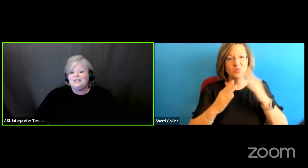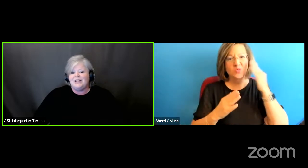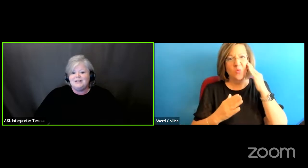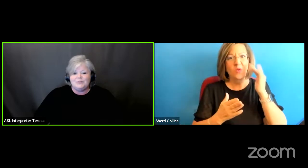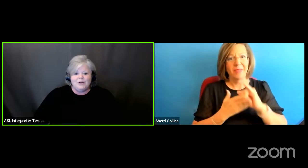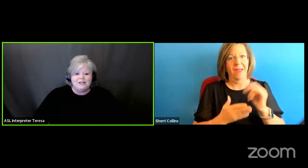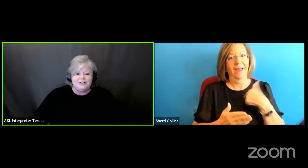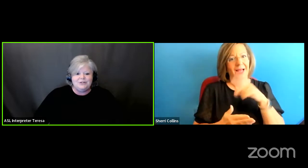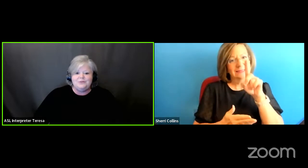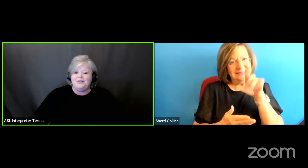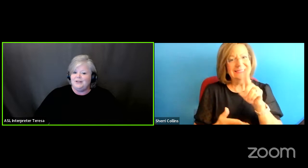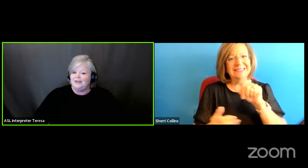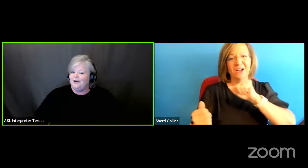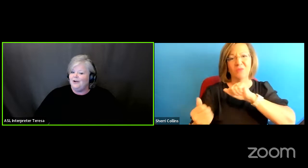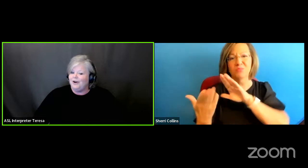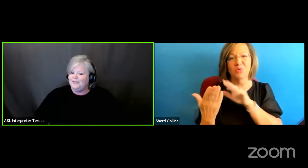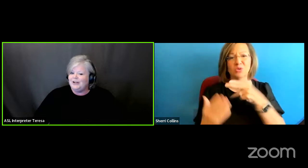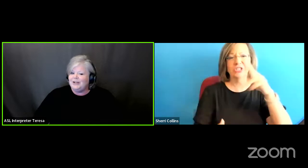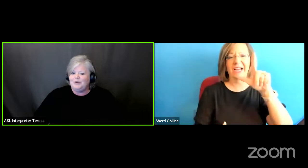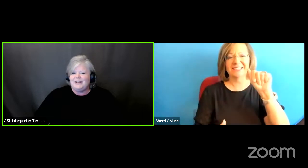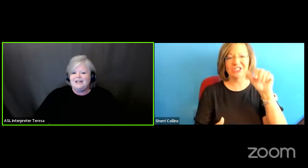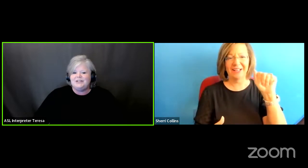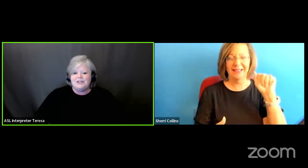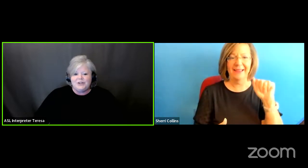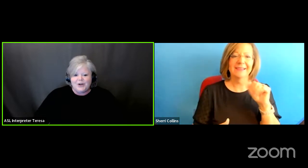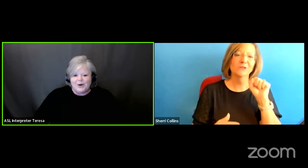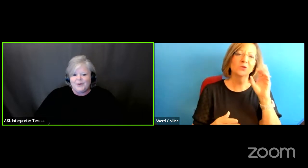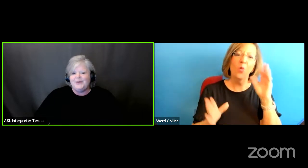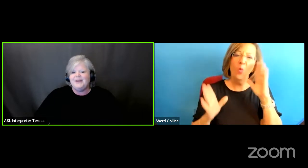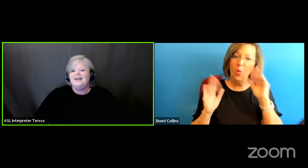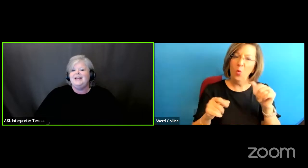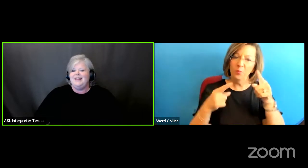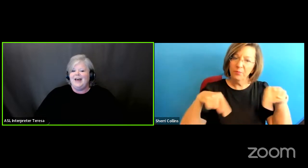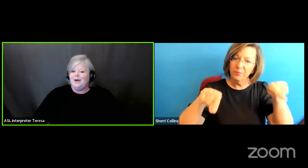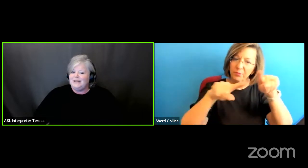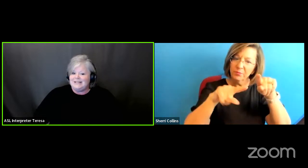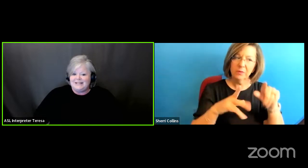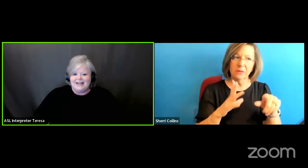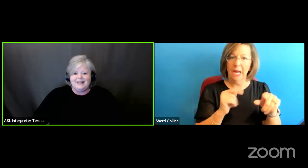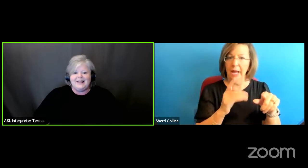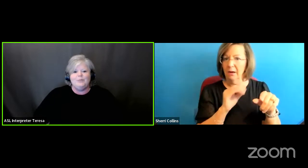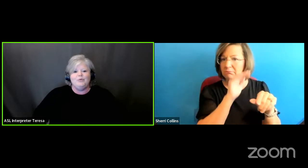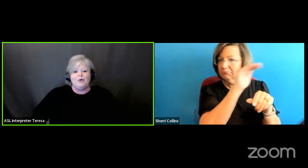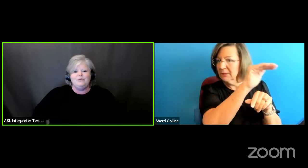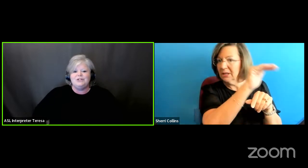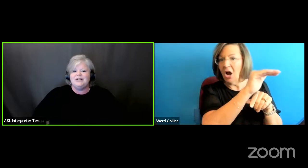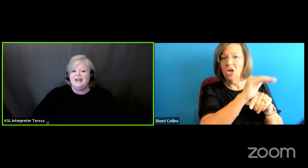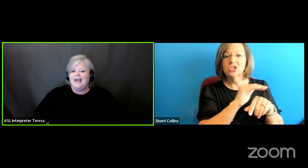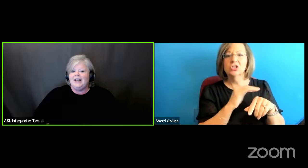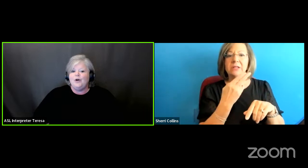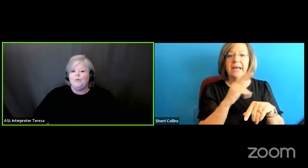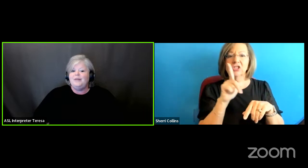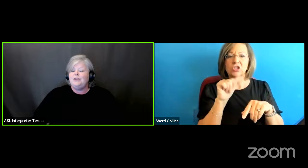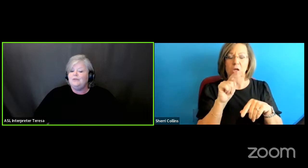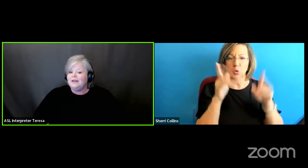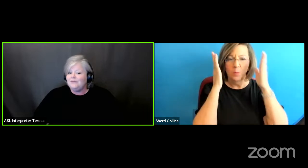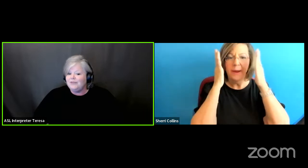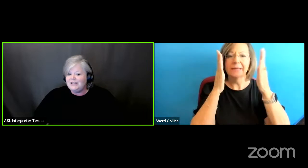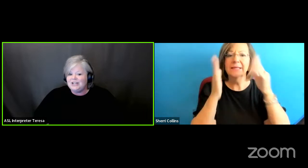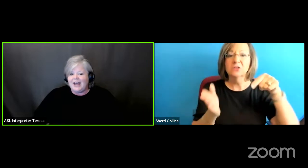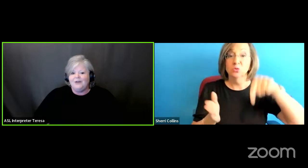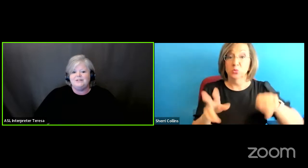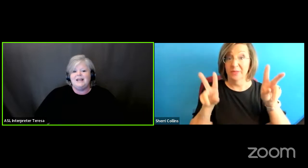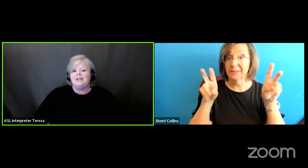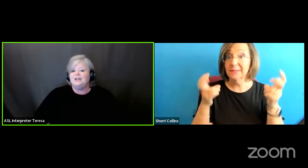So I just wanted you, the hard of hearing community, to know that we did take that approach, and I hope that you